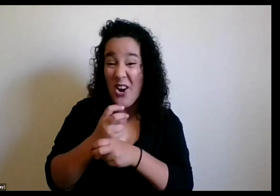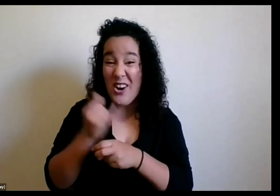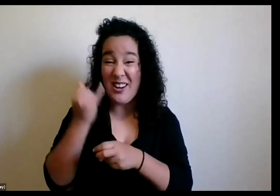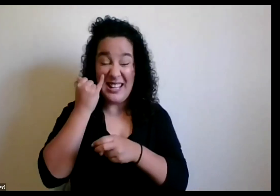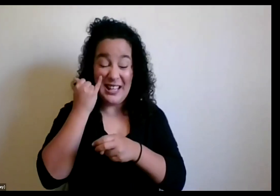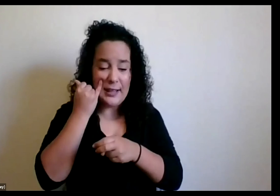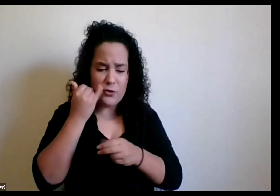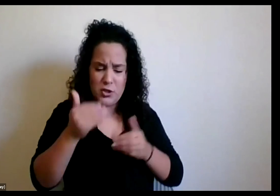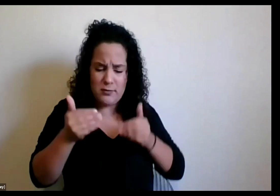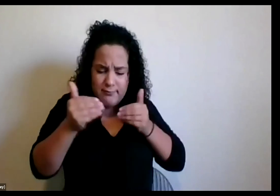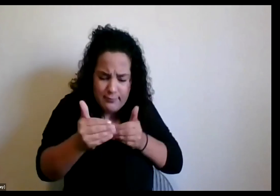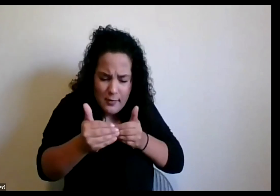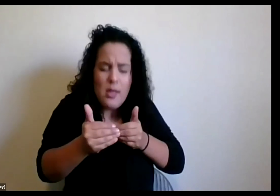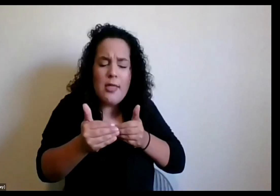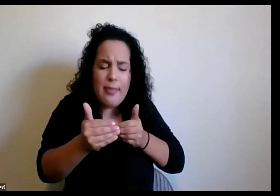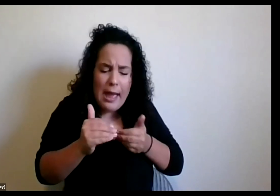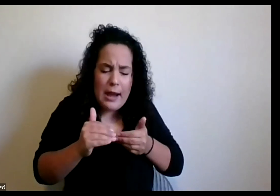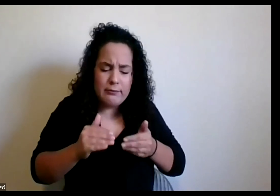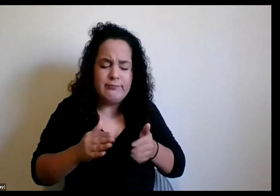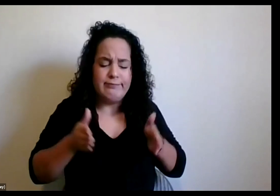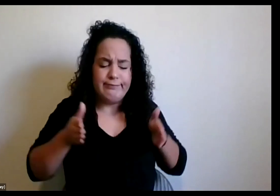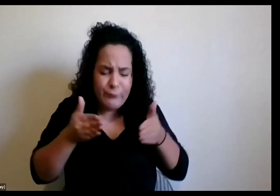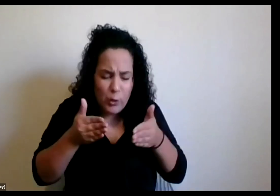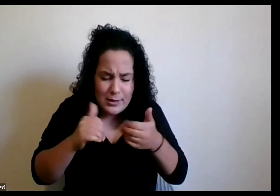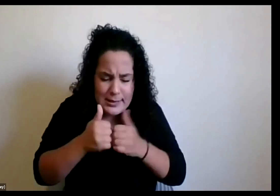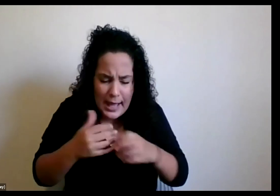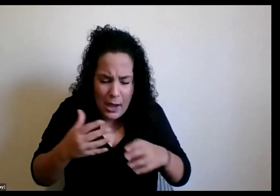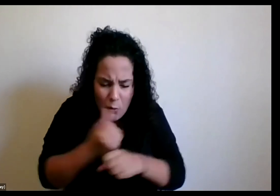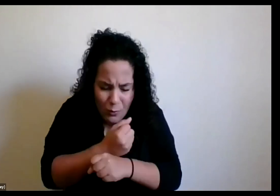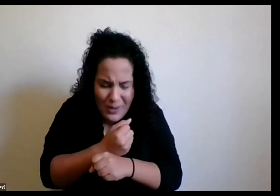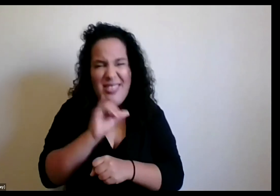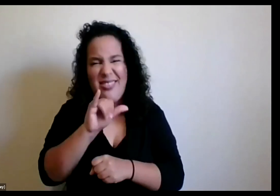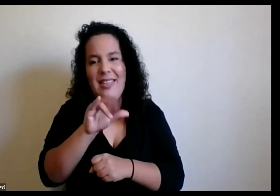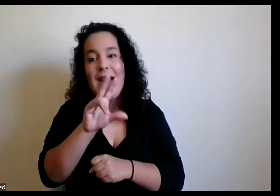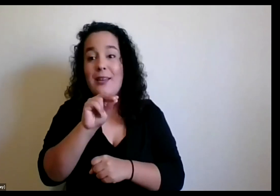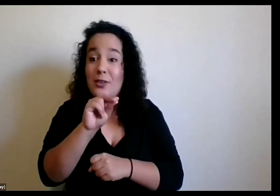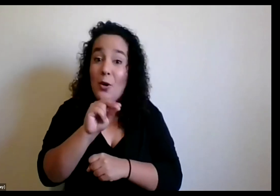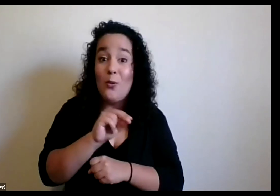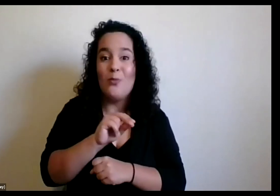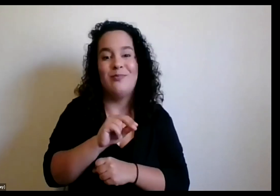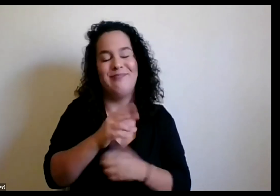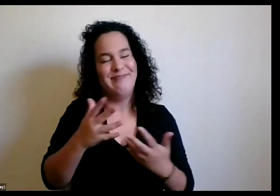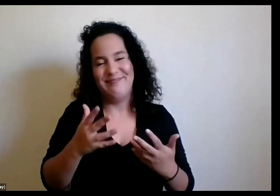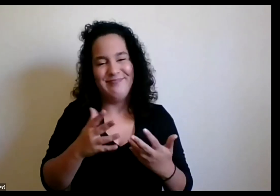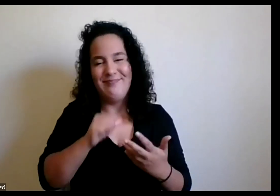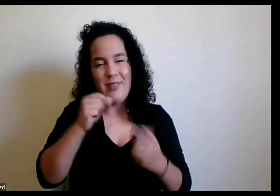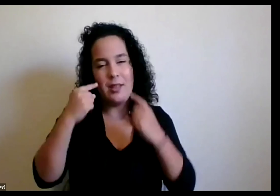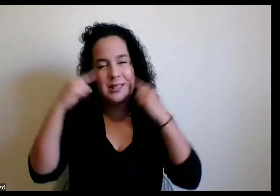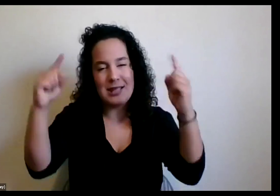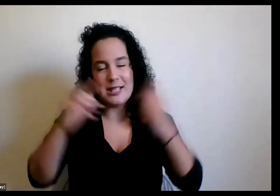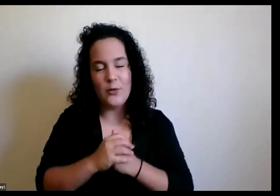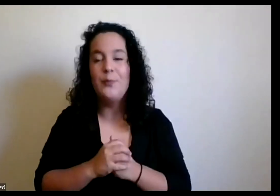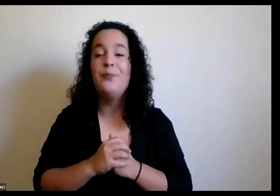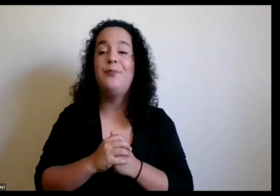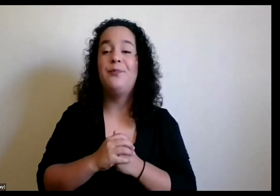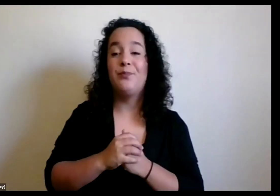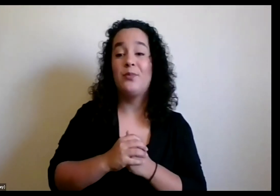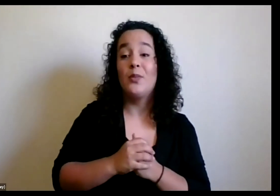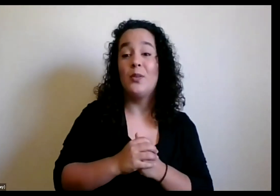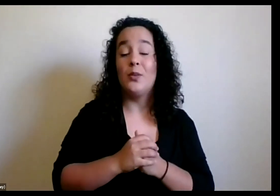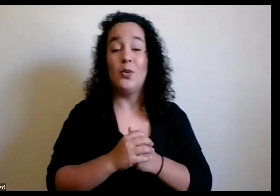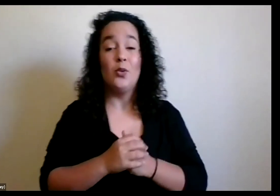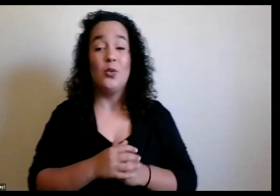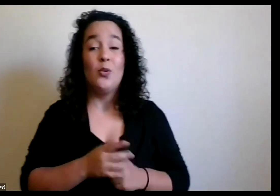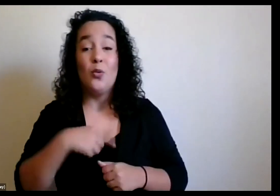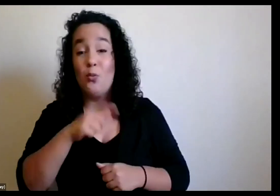short-term campaign, right? When you're looking at a ballot measure where you need 50% plus one. But the truth is, we know we don't need 50% plus one to